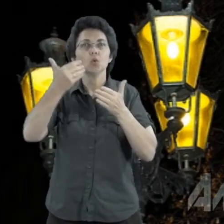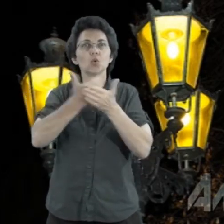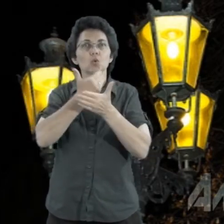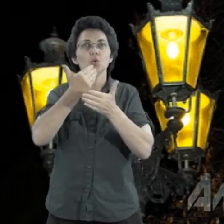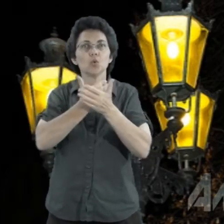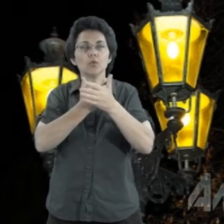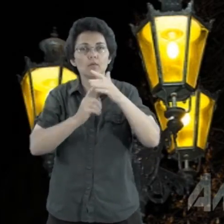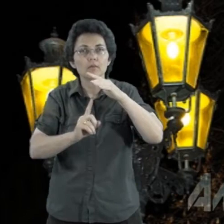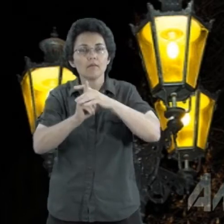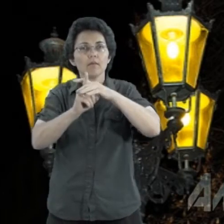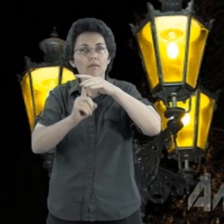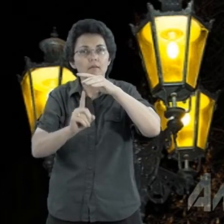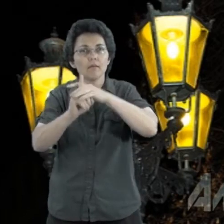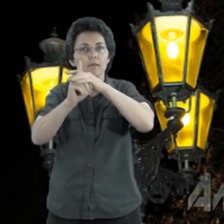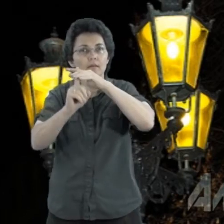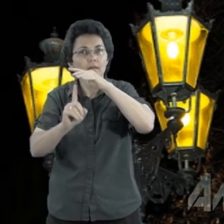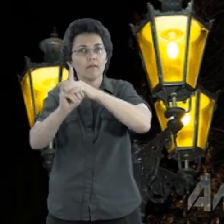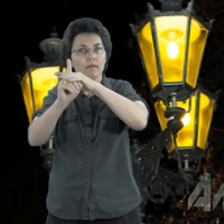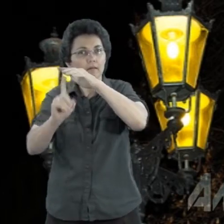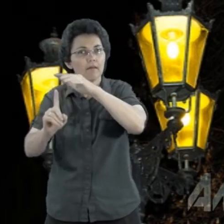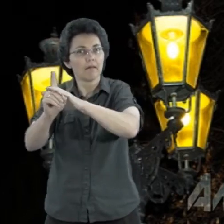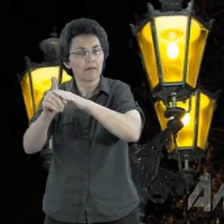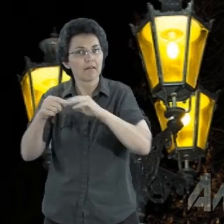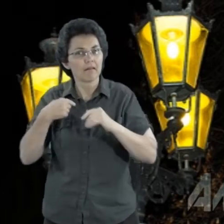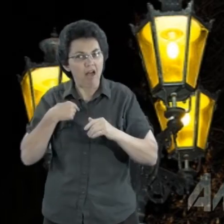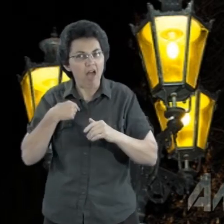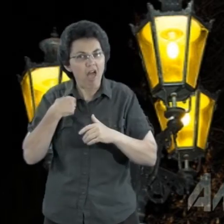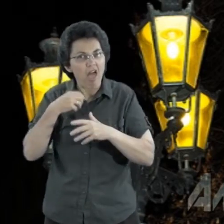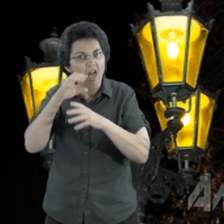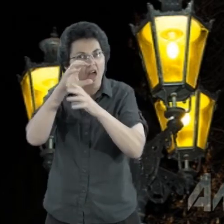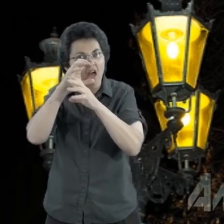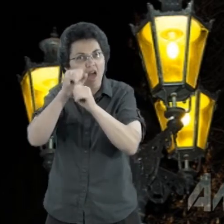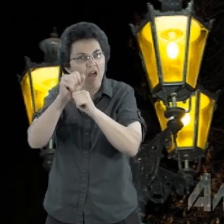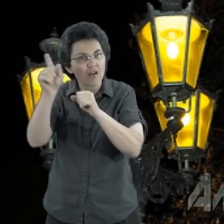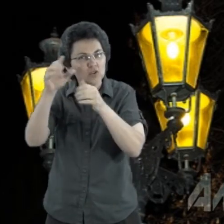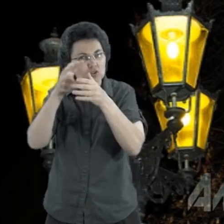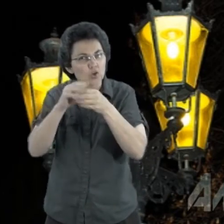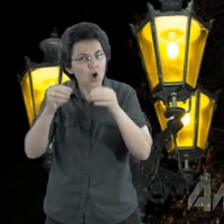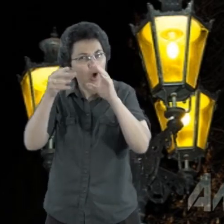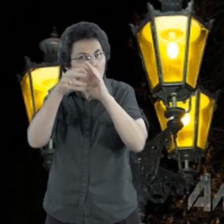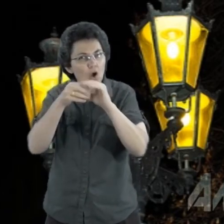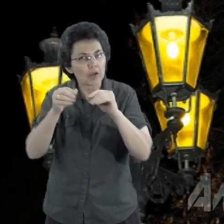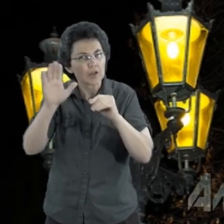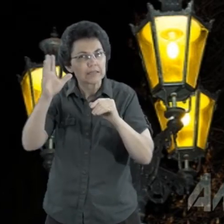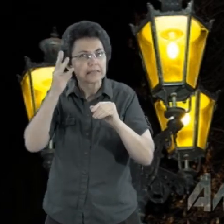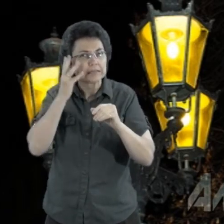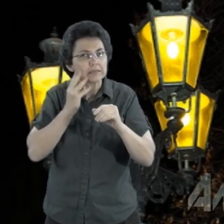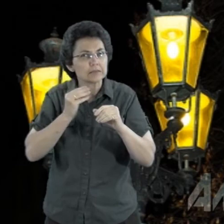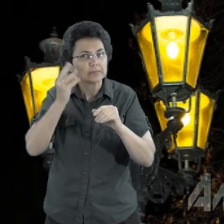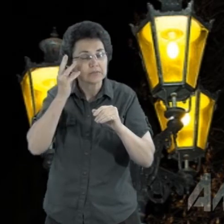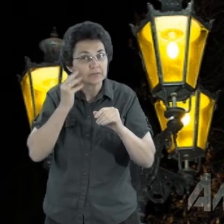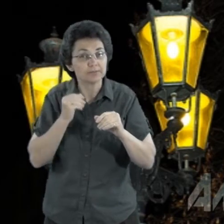It wasn't long before all these things were invented, and I loved how she described the experience.